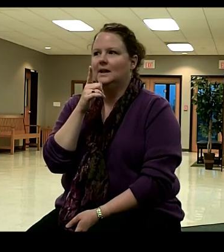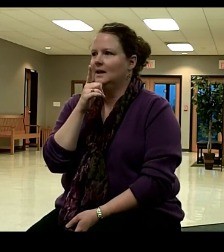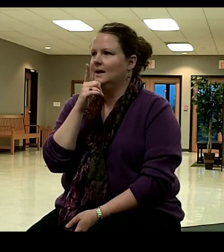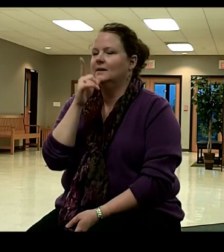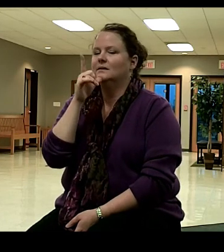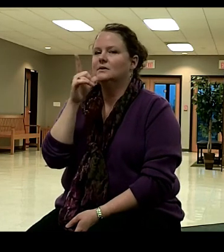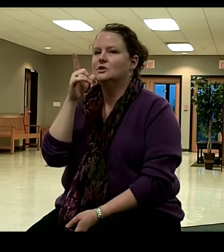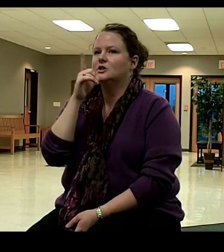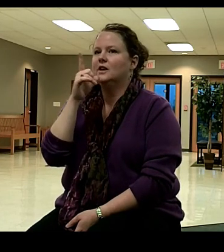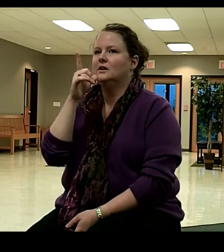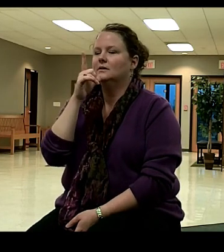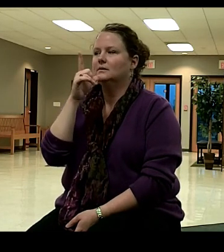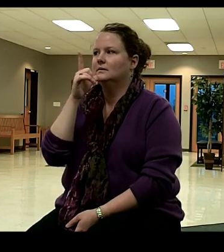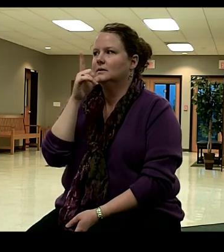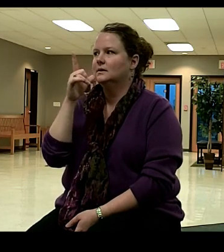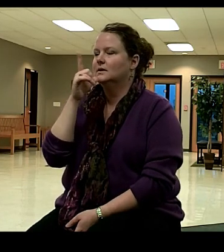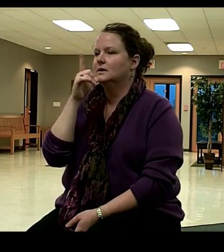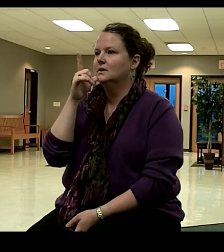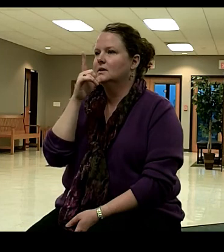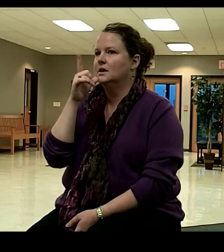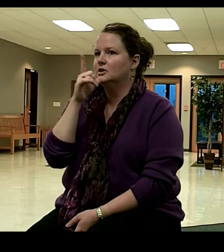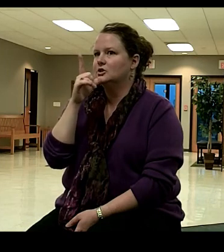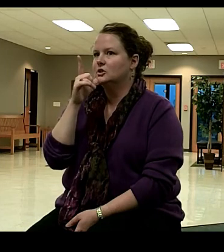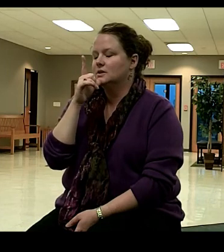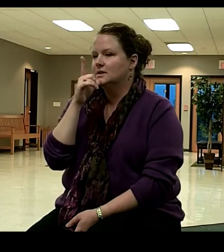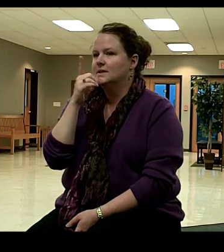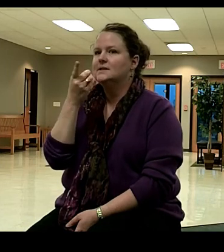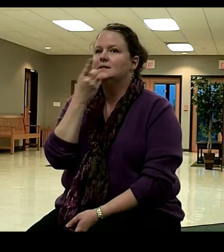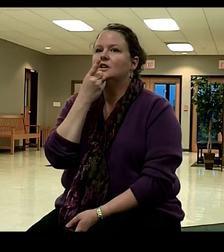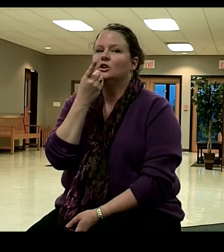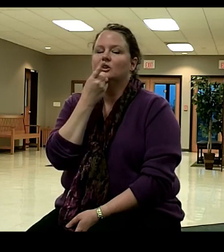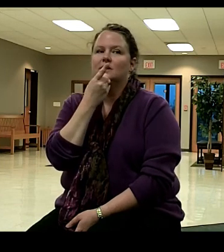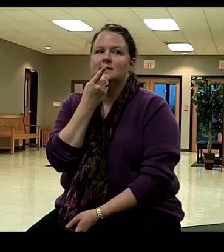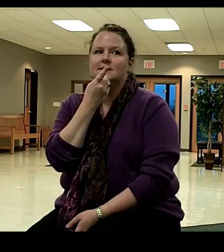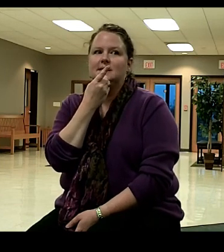like that. Straight on. Lunch. Dinner is a D.